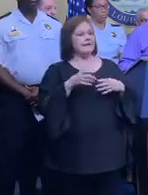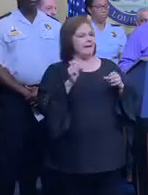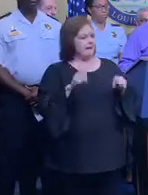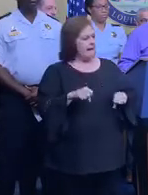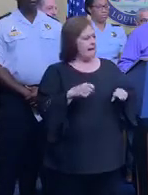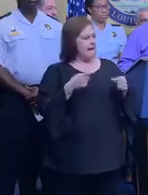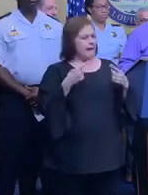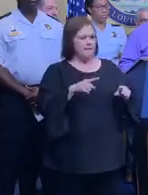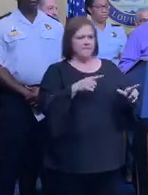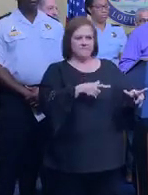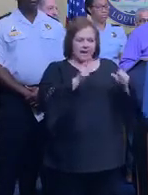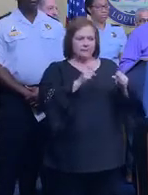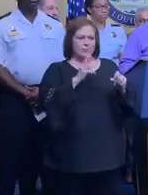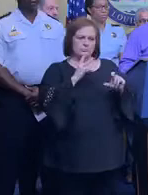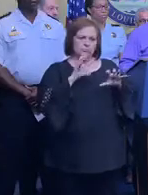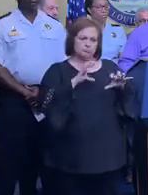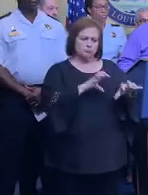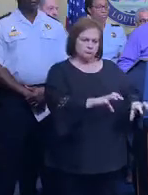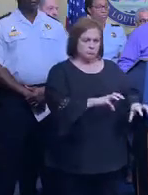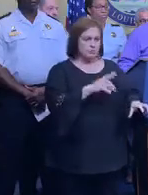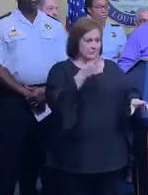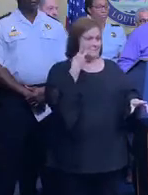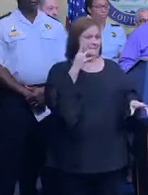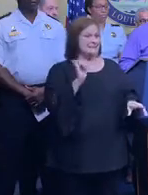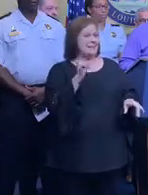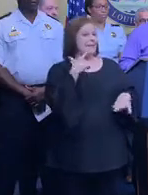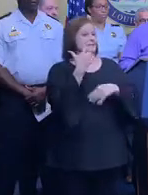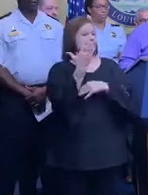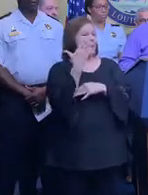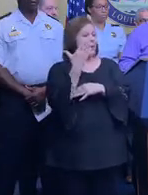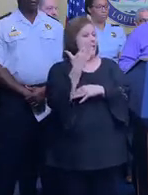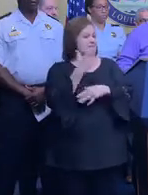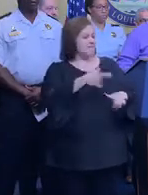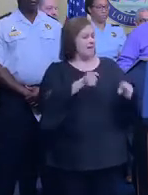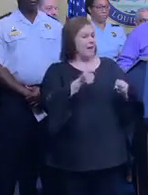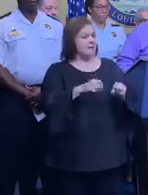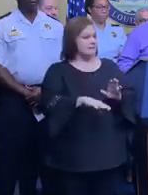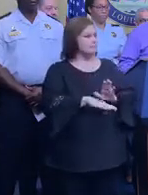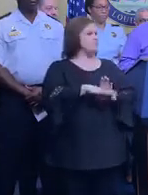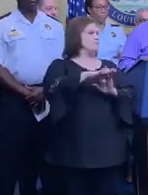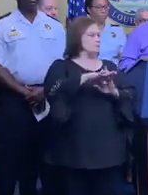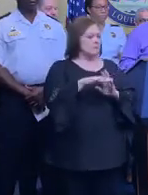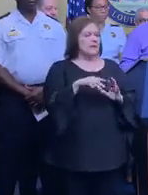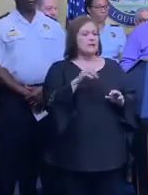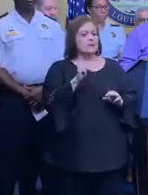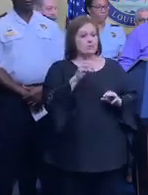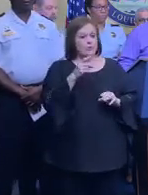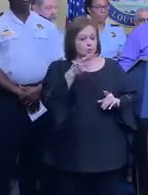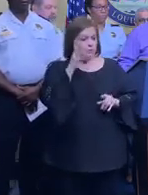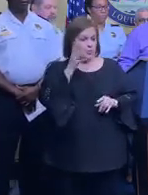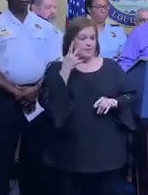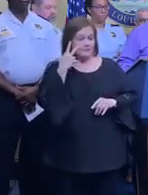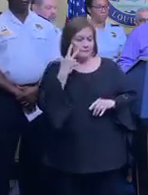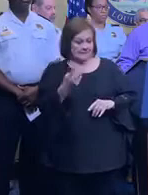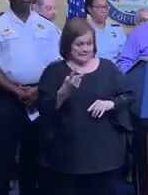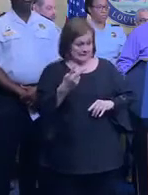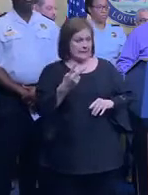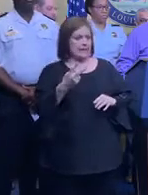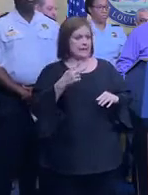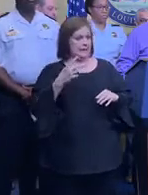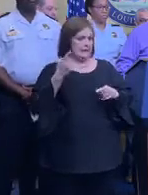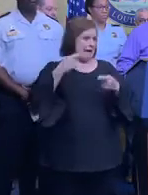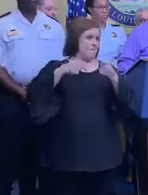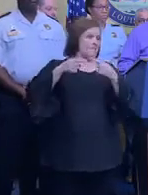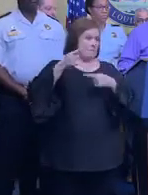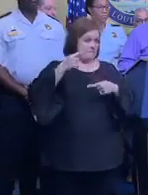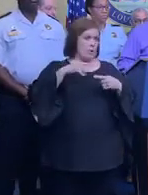in a very short amount of time, similar to what we saw this morning. And as we get closer to the landfall, heavy bands of rain are going to move across the